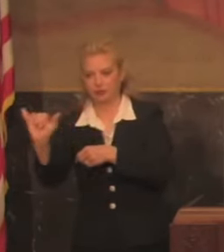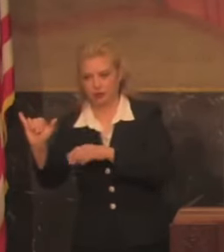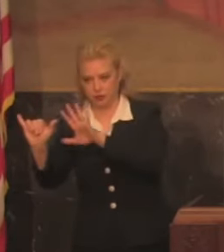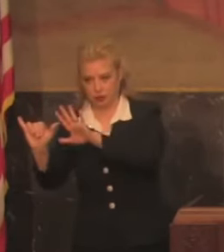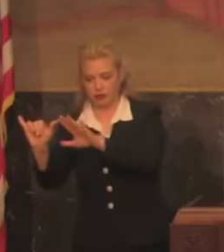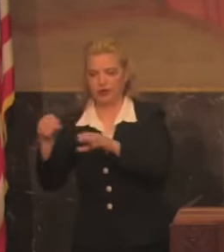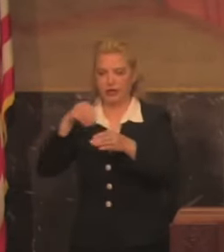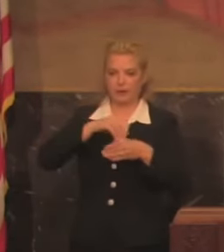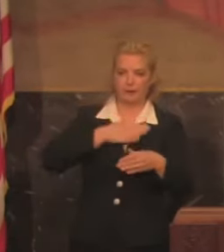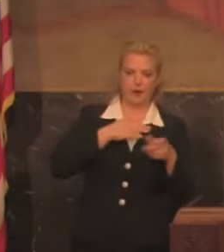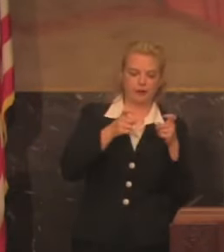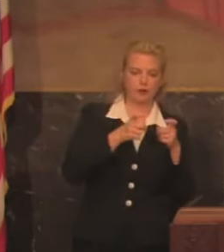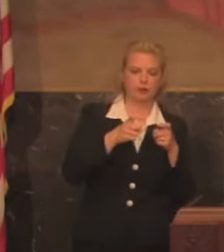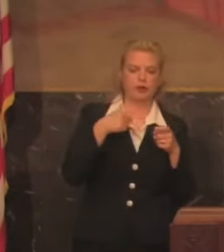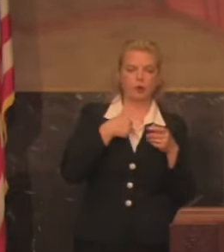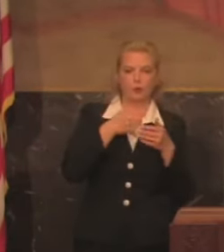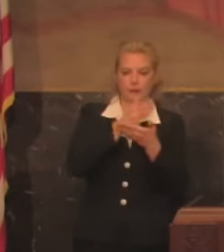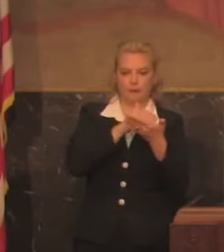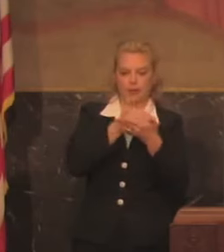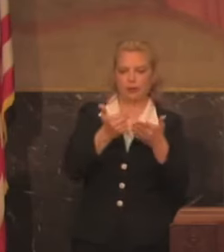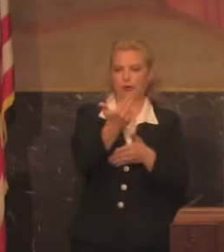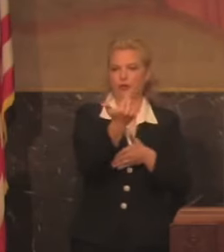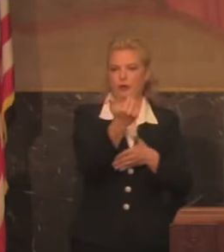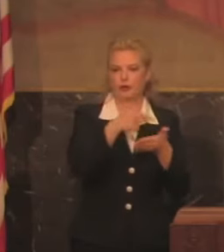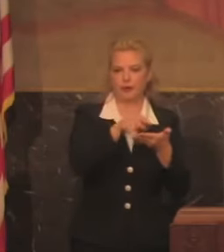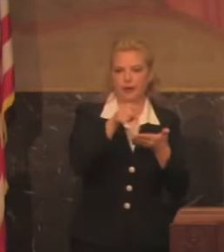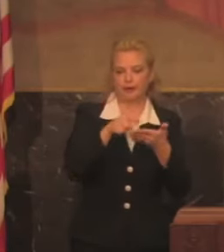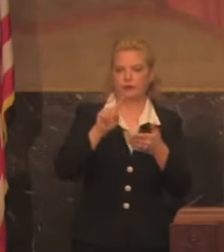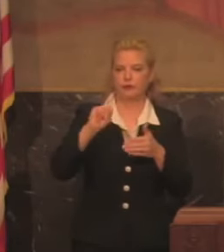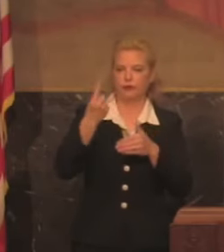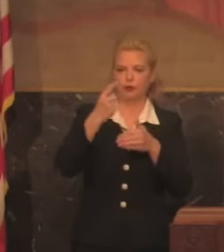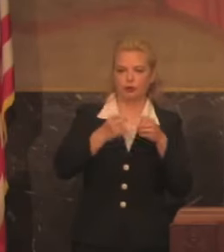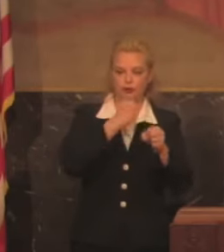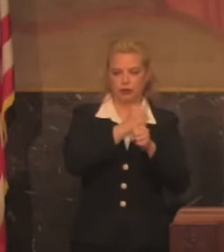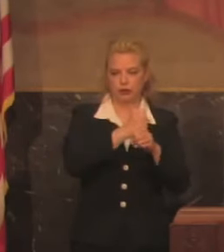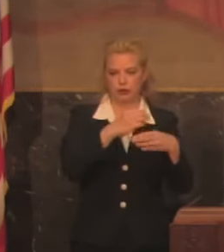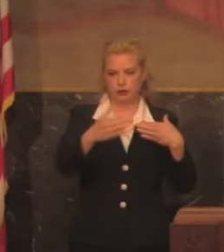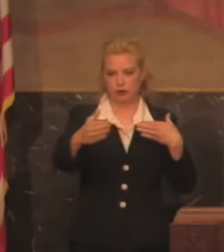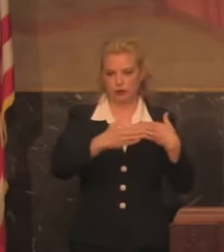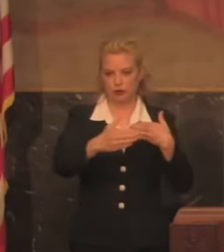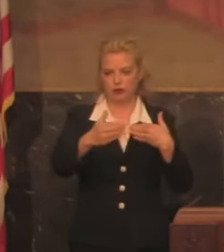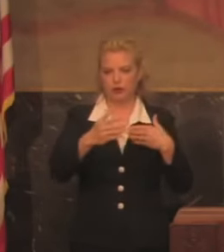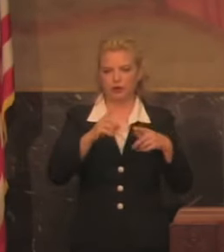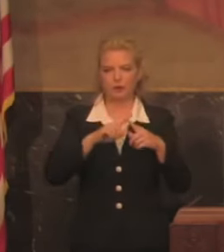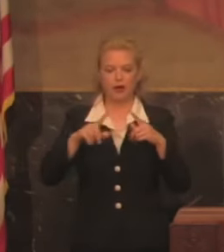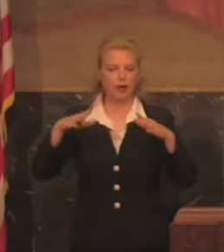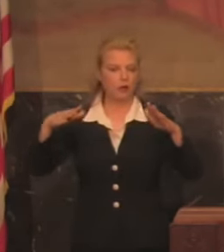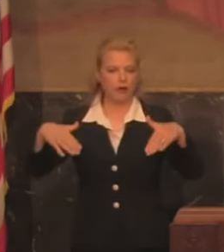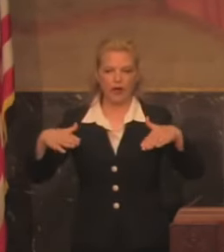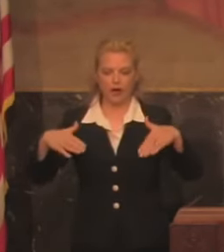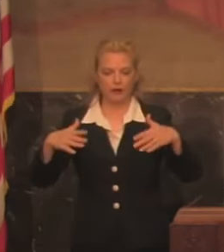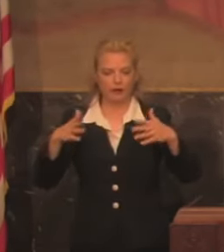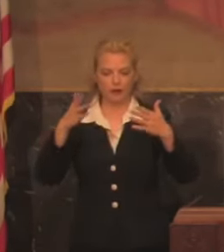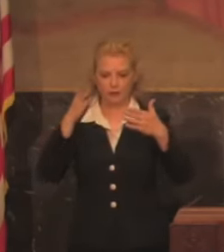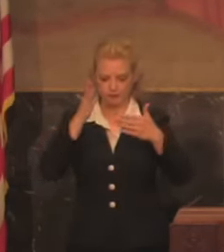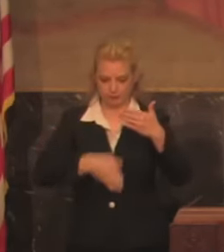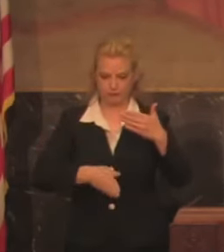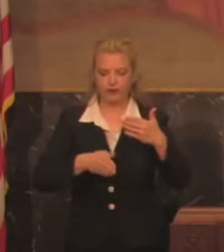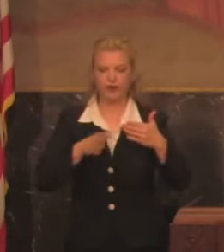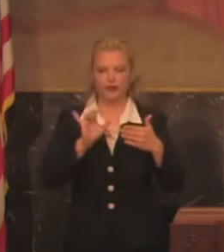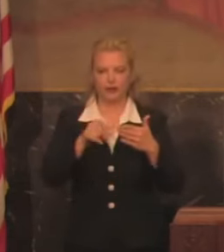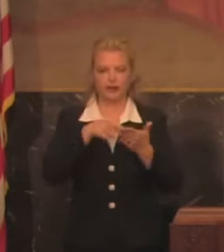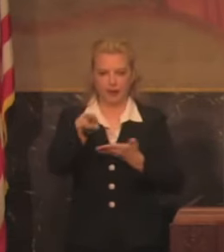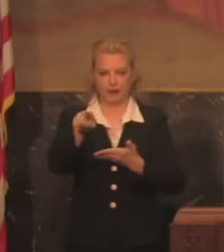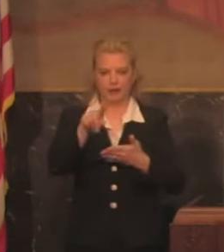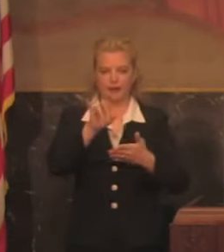my administration to budget 13 payments in my first year. Well, the fact of the matter is we haven't yet retired that payment. So